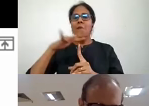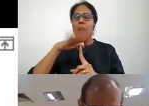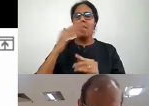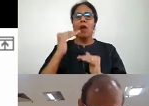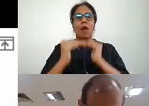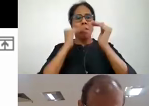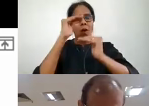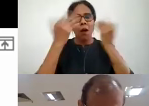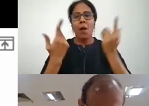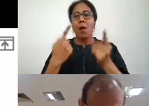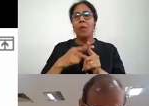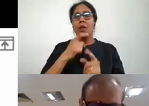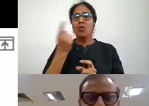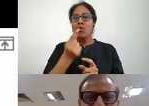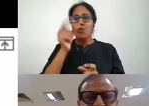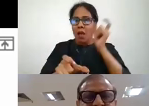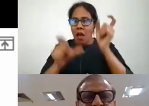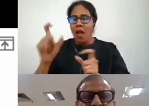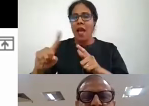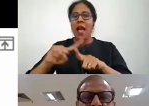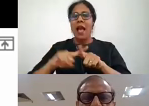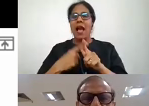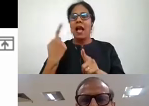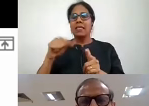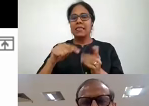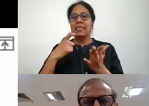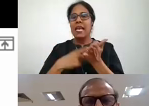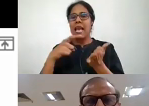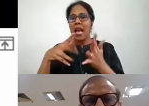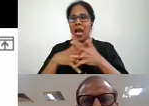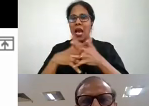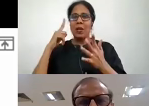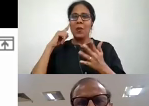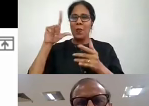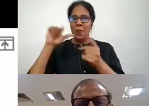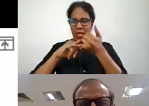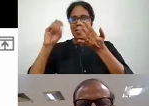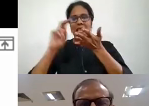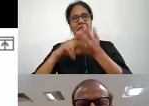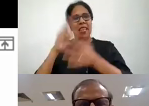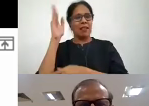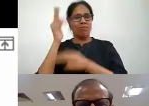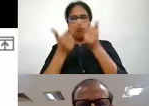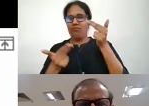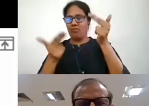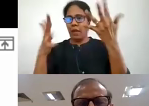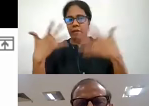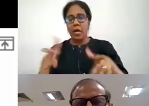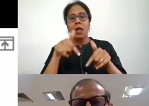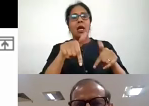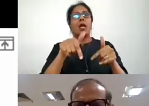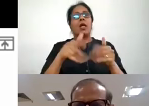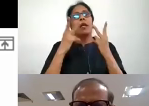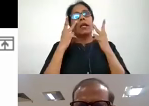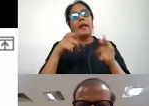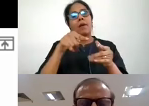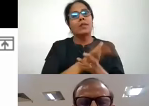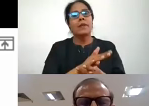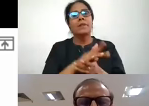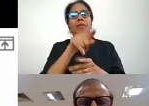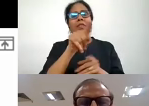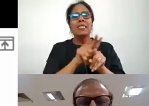cases by Mr. J.R. Wilson. So if you go through the standard evaluation, evolution and technology